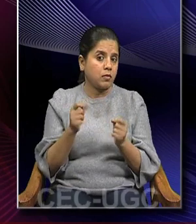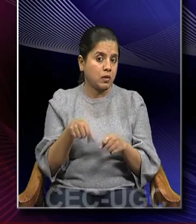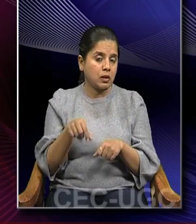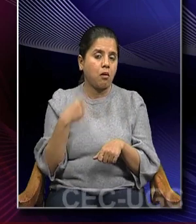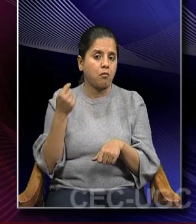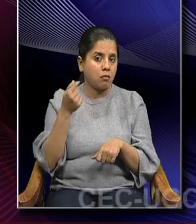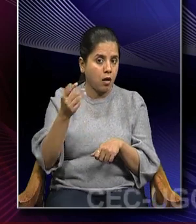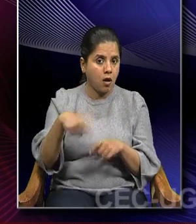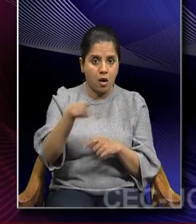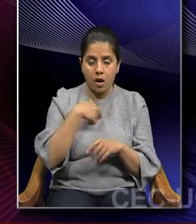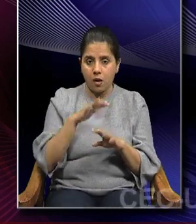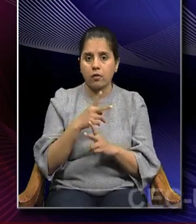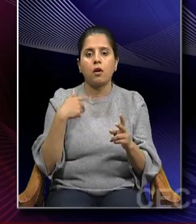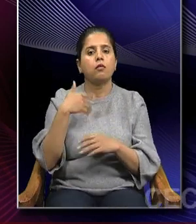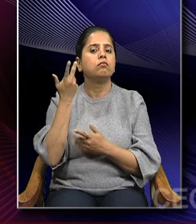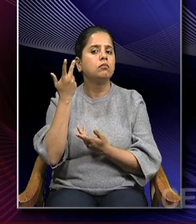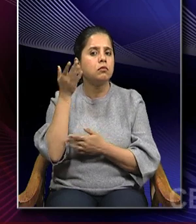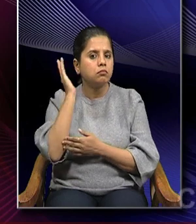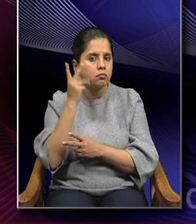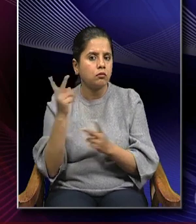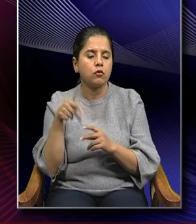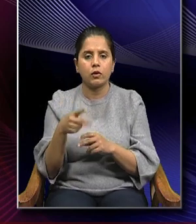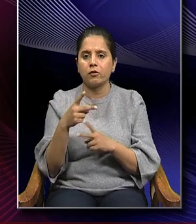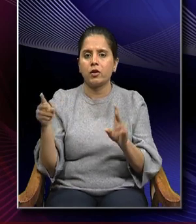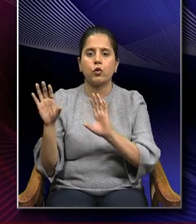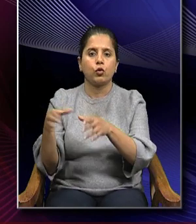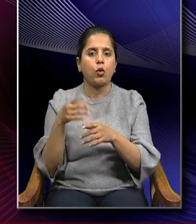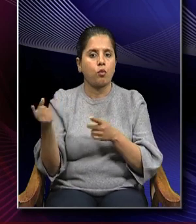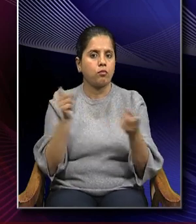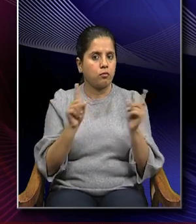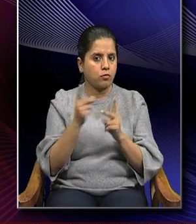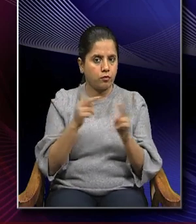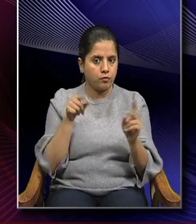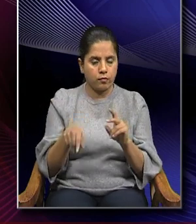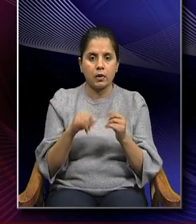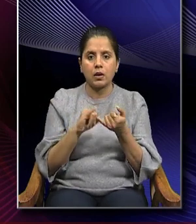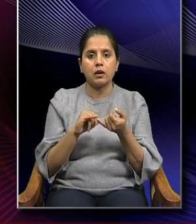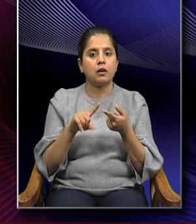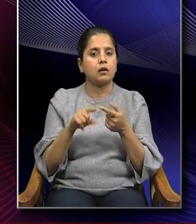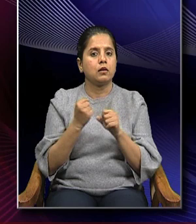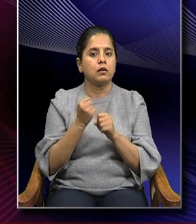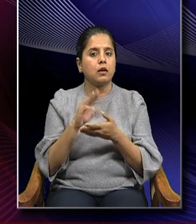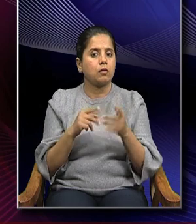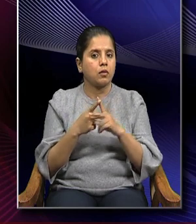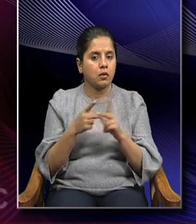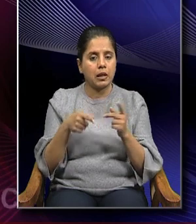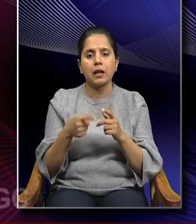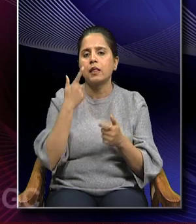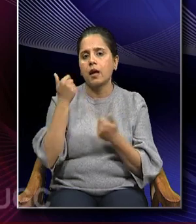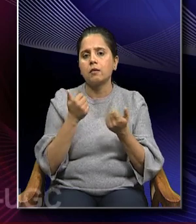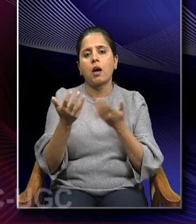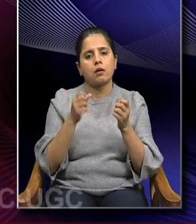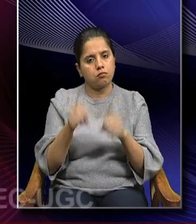times we are having some representatives from different segments of market, or the segment to which you are targeting, the test marketing can be